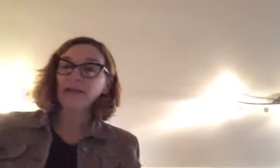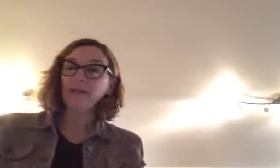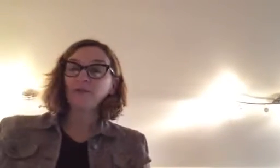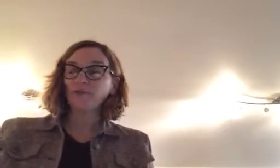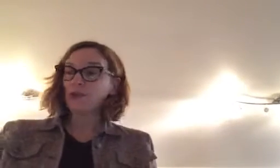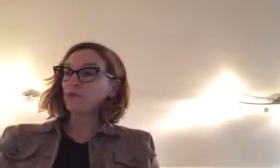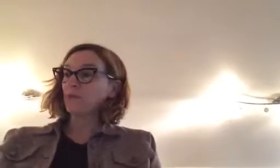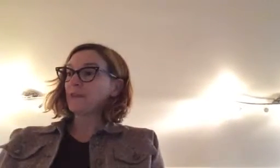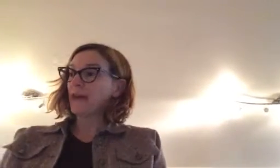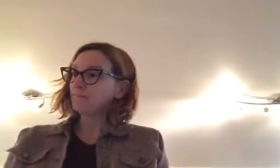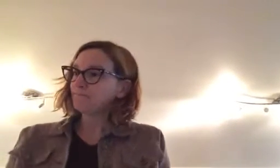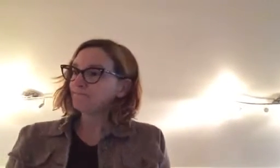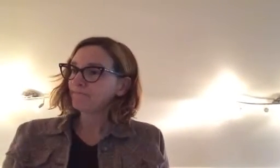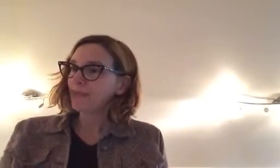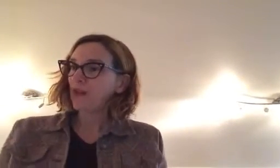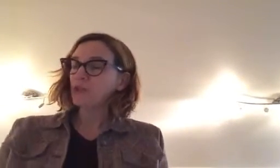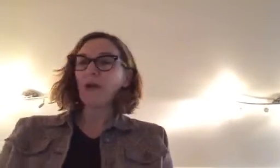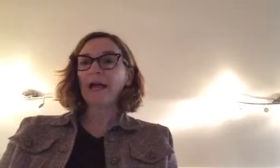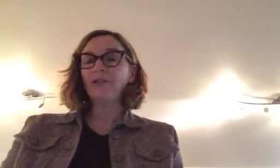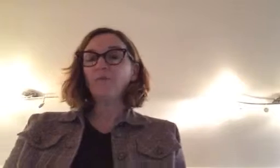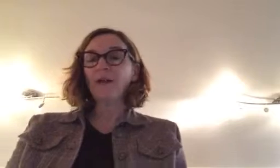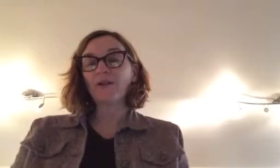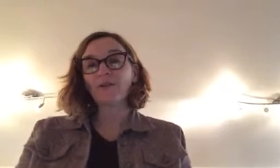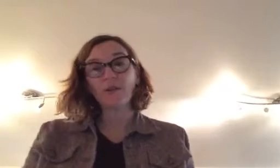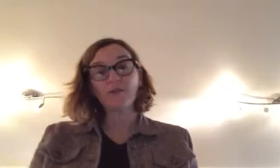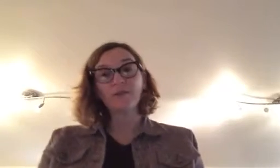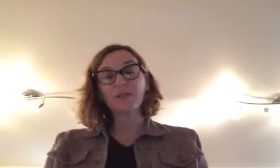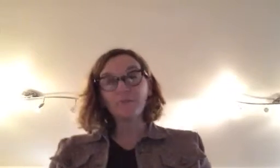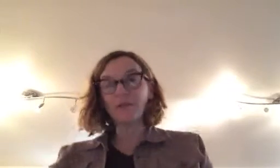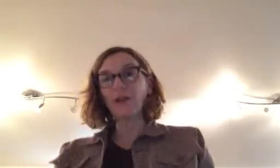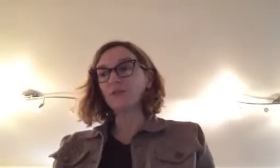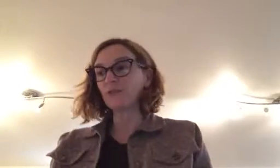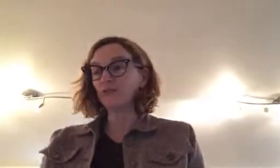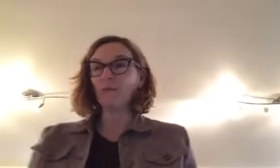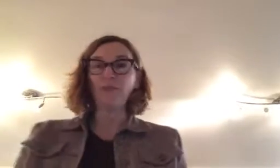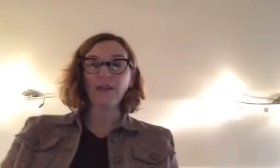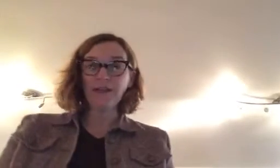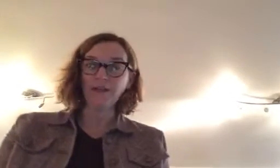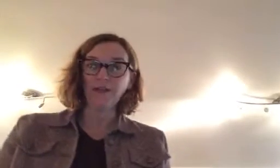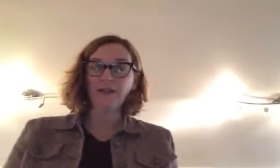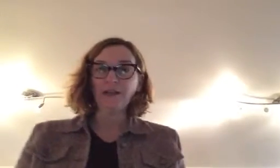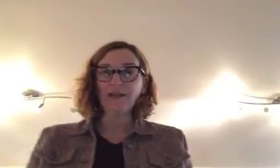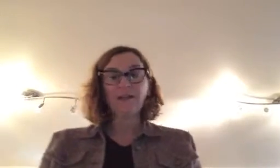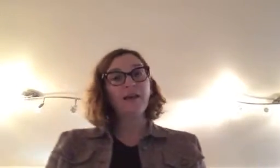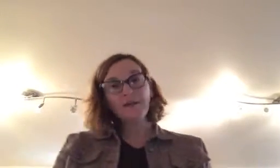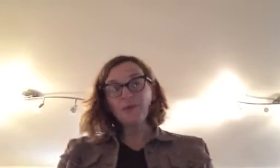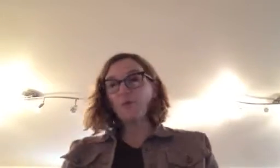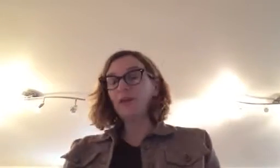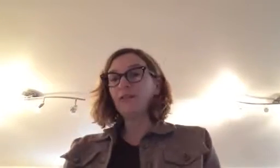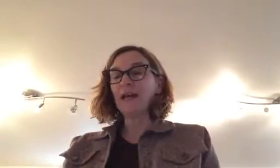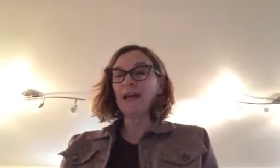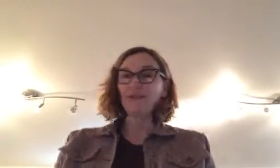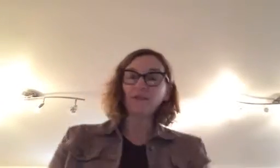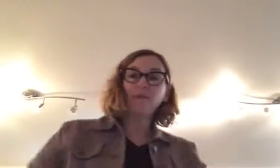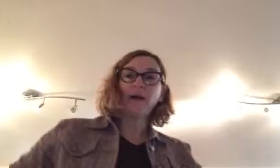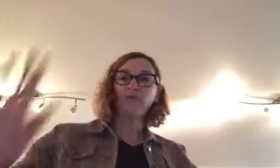Battling the French from without, they also had to battle their own sympathizers from within. Not everyone had this